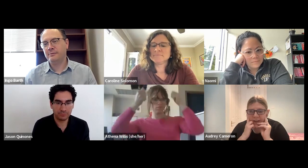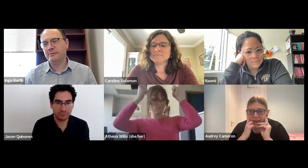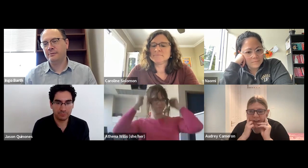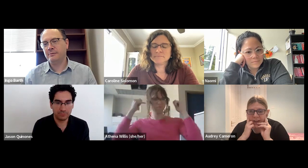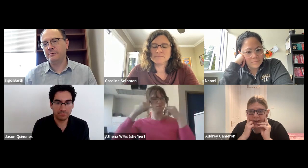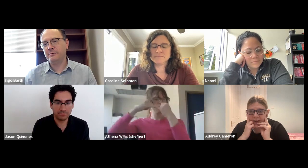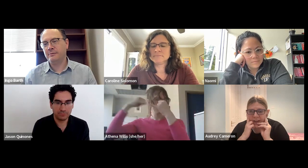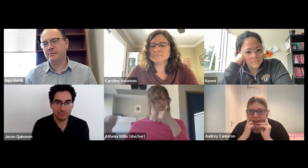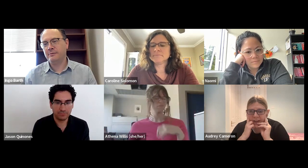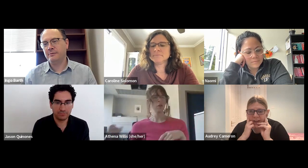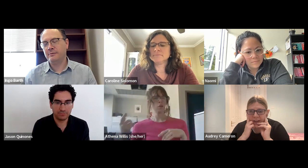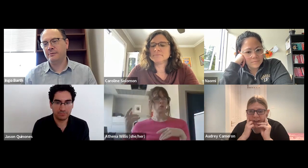electromagnetic signals that are usually